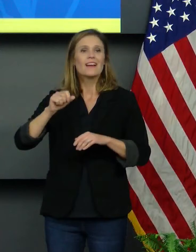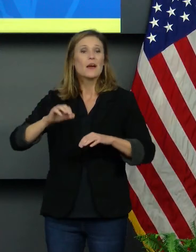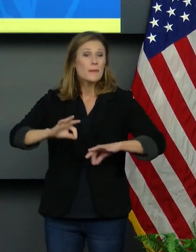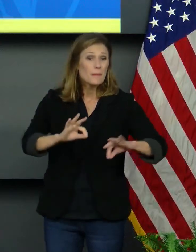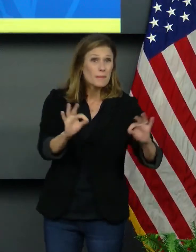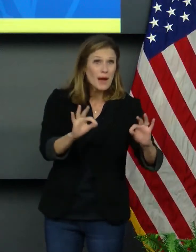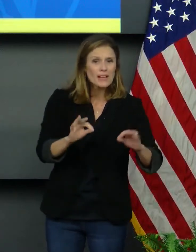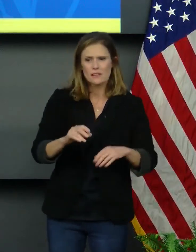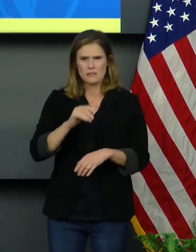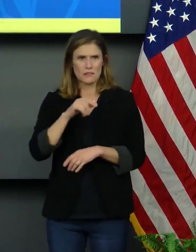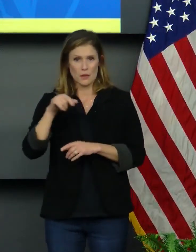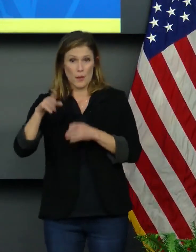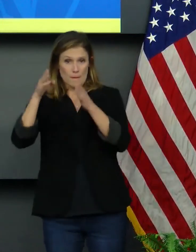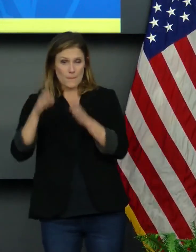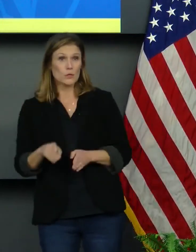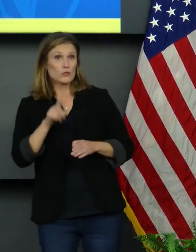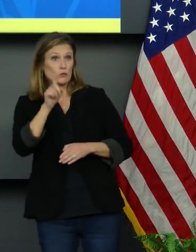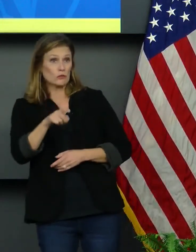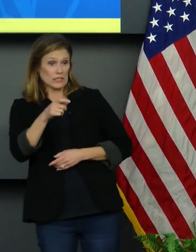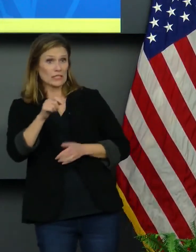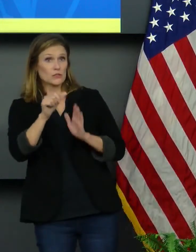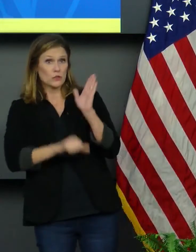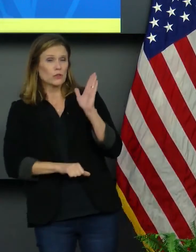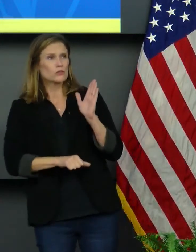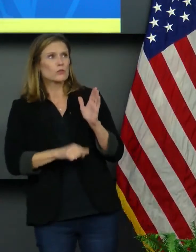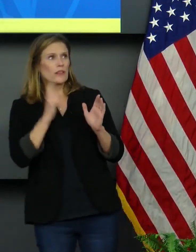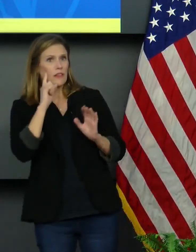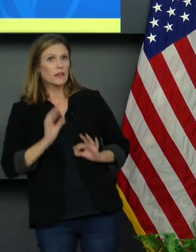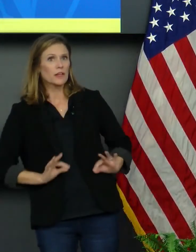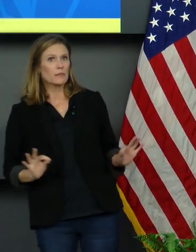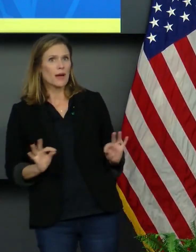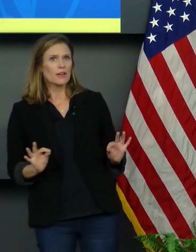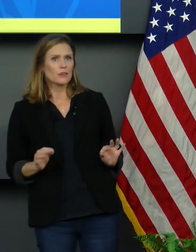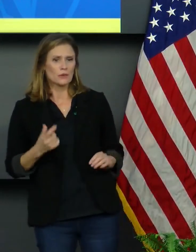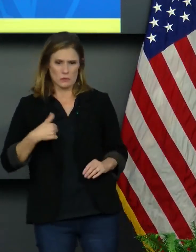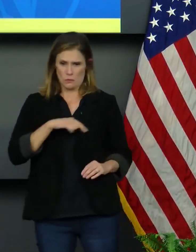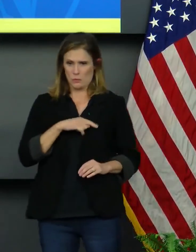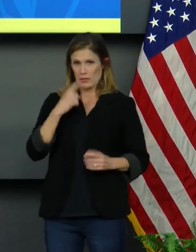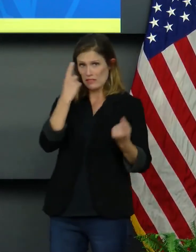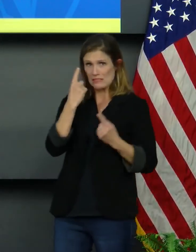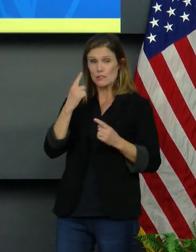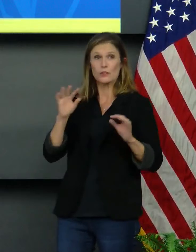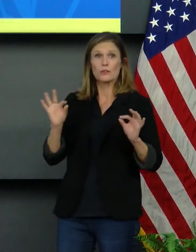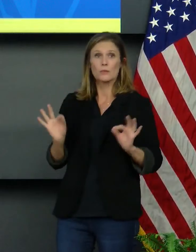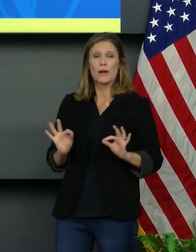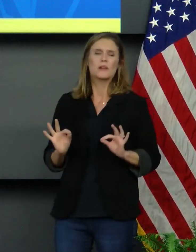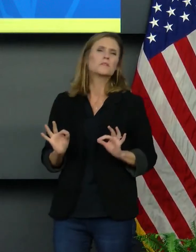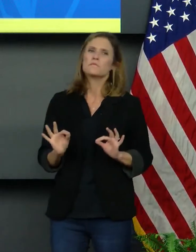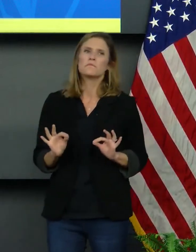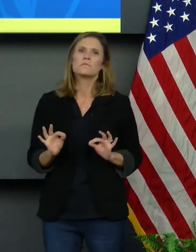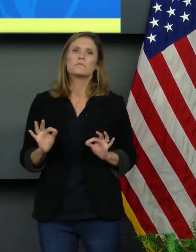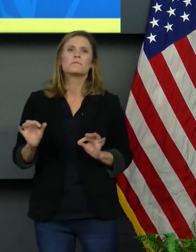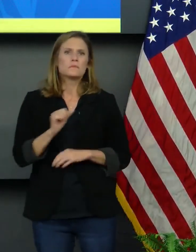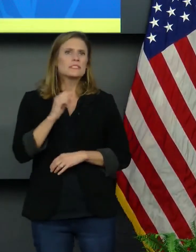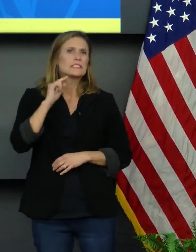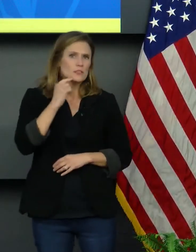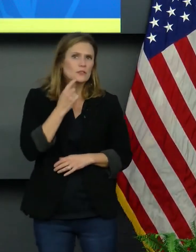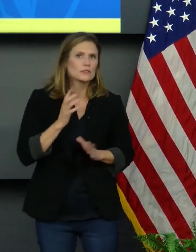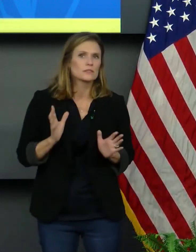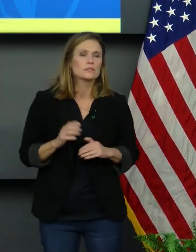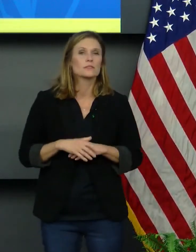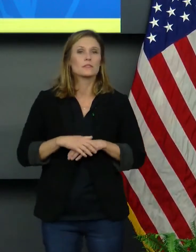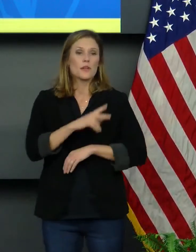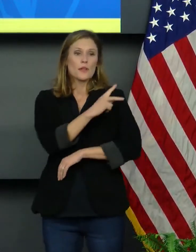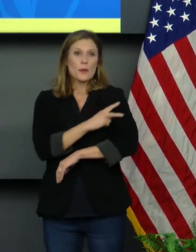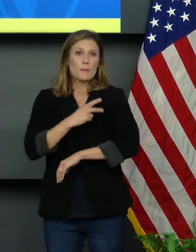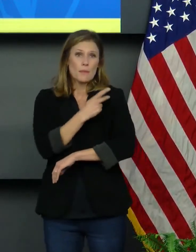to the person that's waiting on them, and we don't consider them to be minor either. They're serious. But the patients, the reason they have